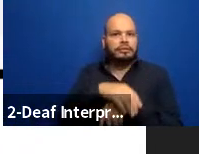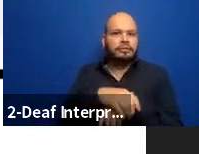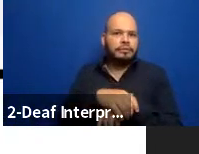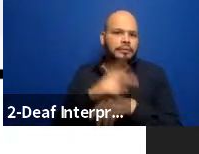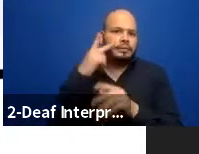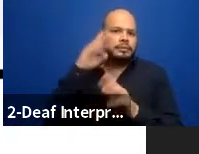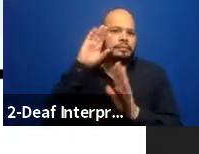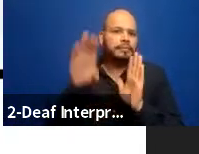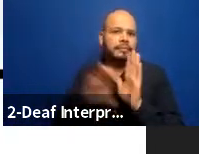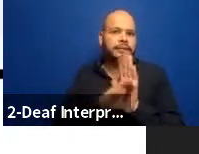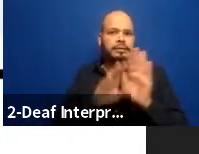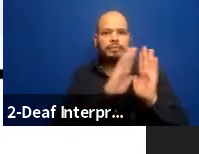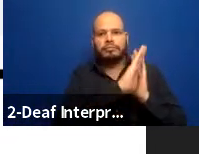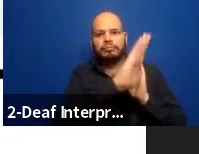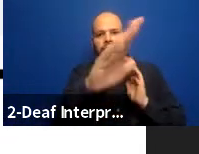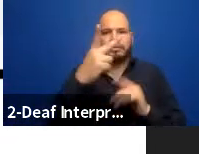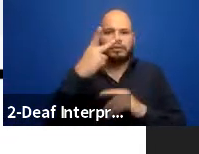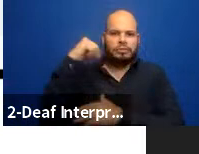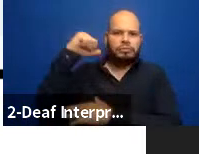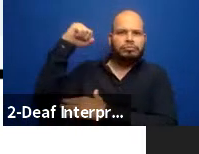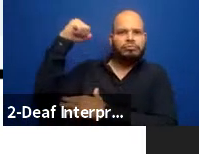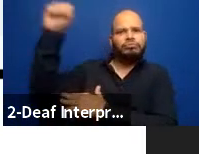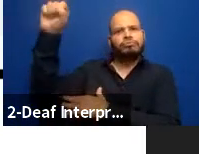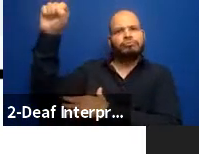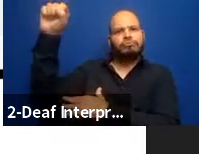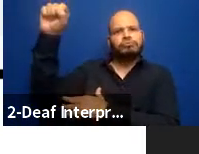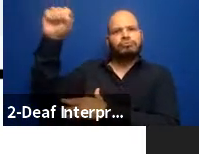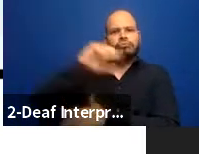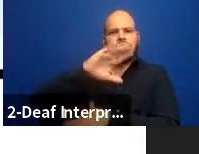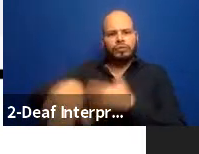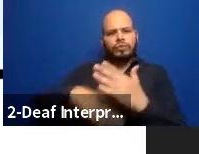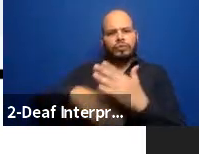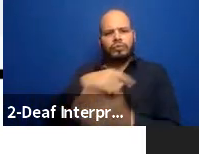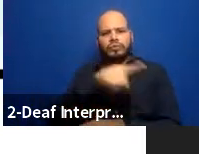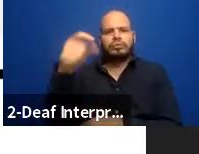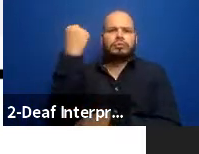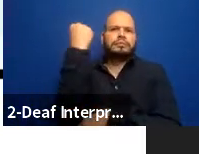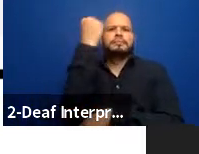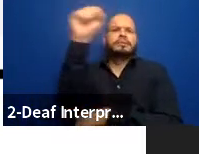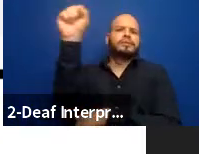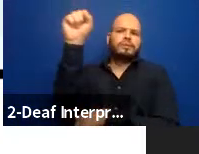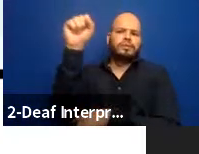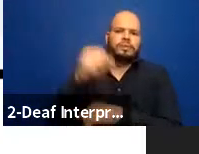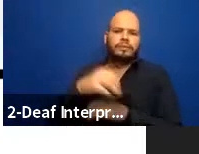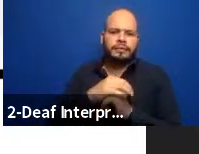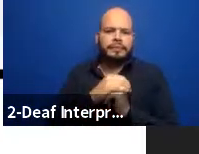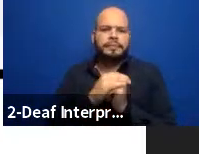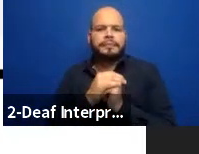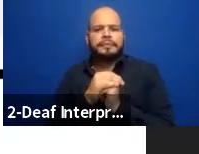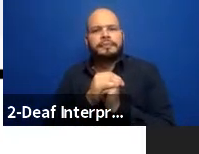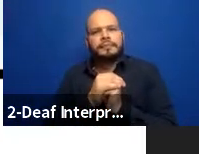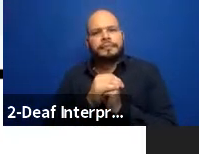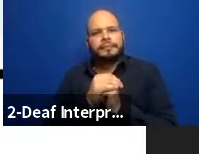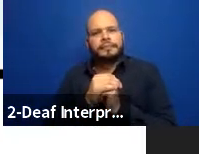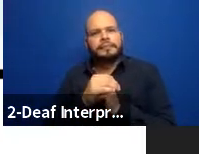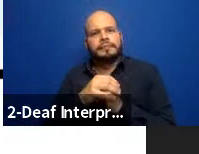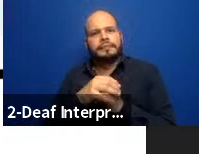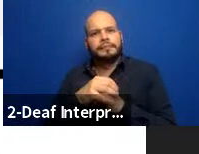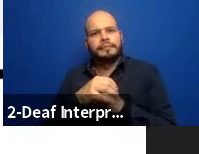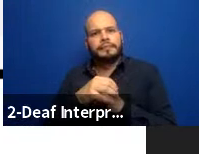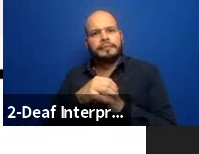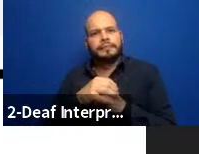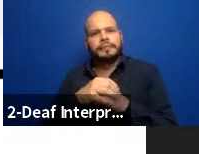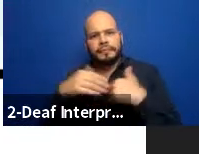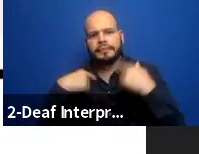raised in bright yellows and oranges. While we celebrate the release of Lessons in Liberation, we want